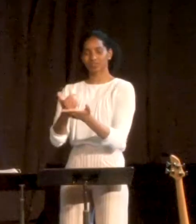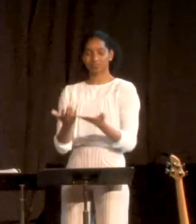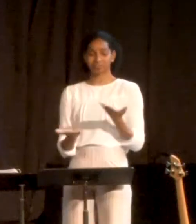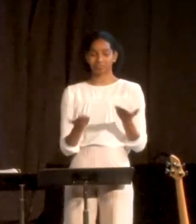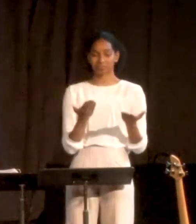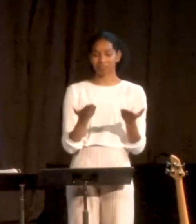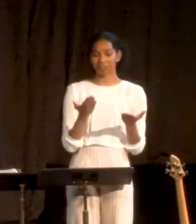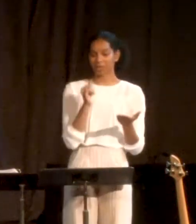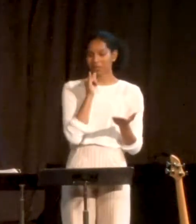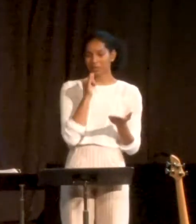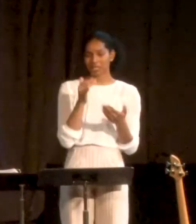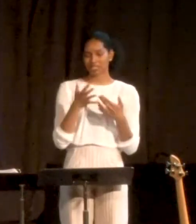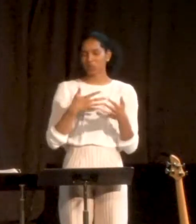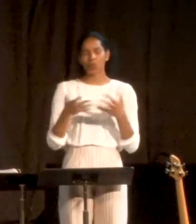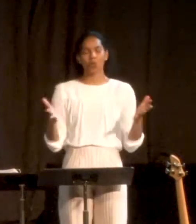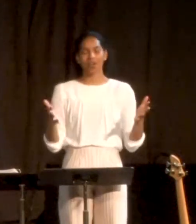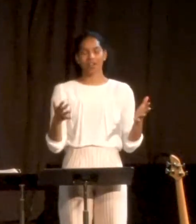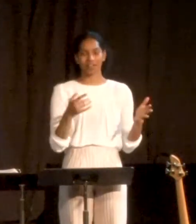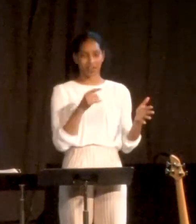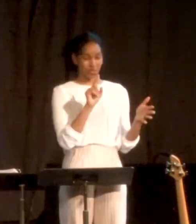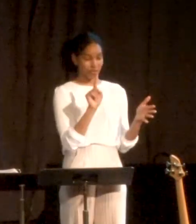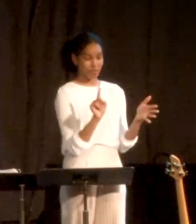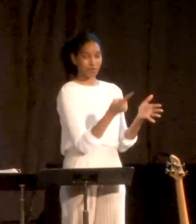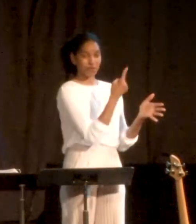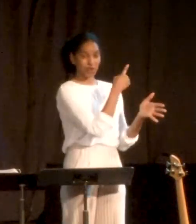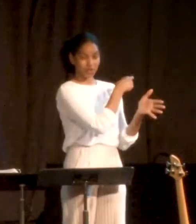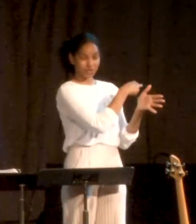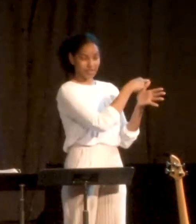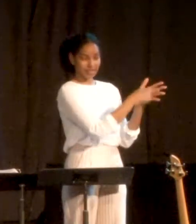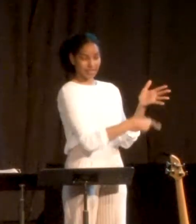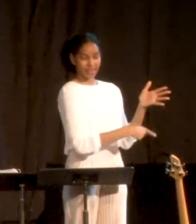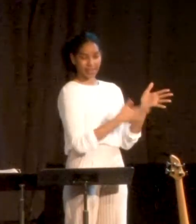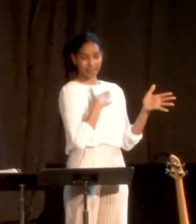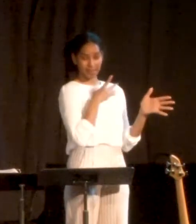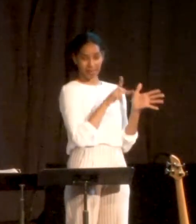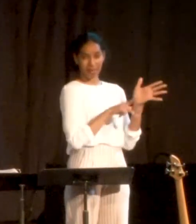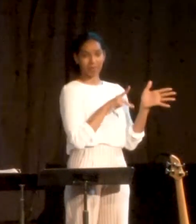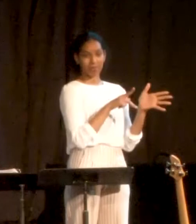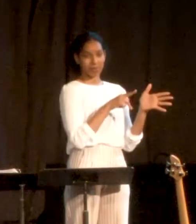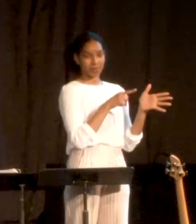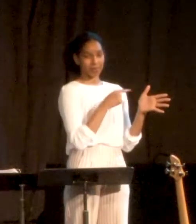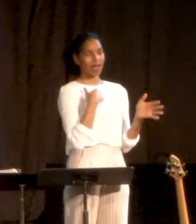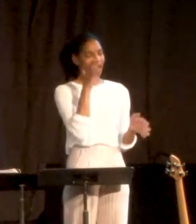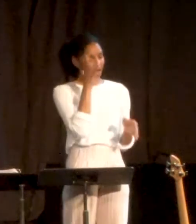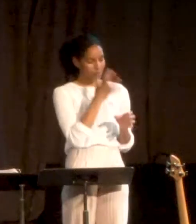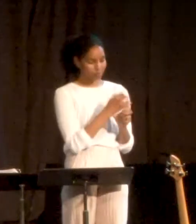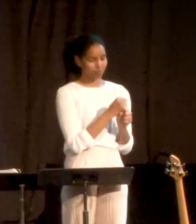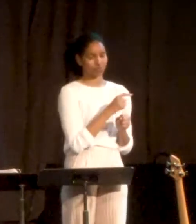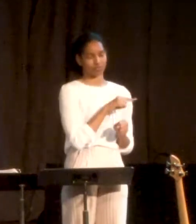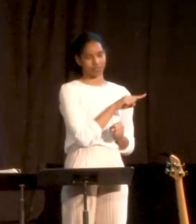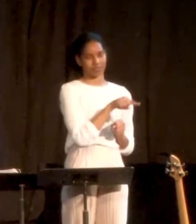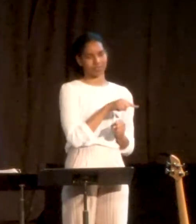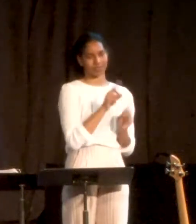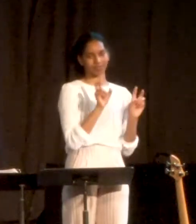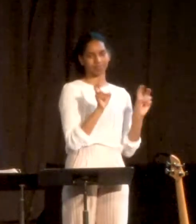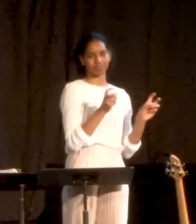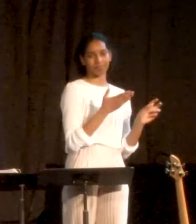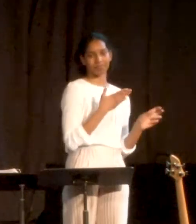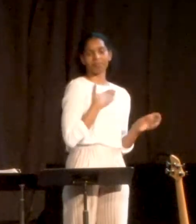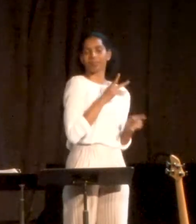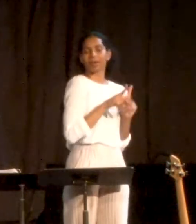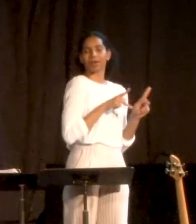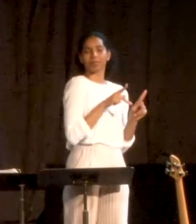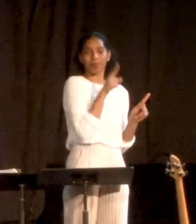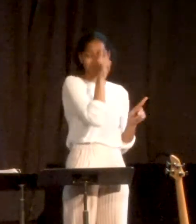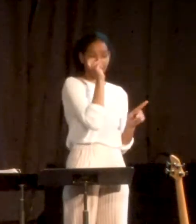The first people that I will tend to turn to are my people, because that's